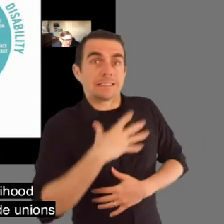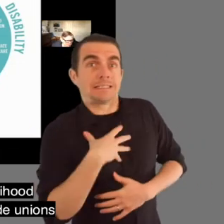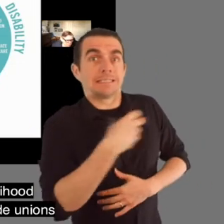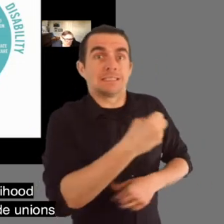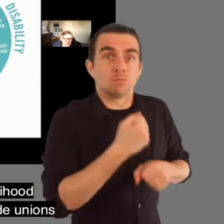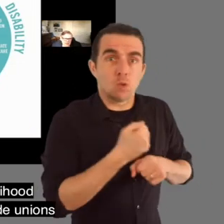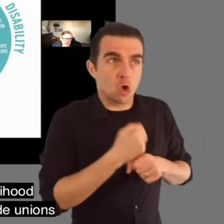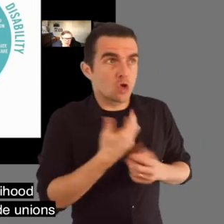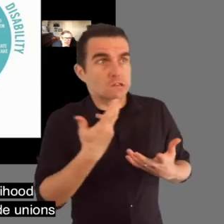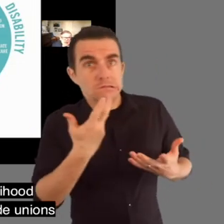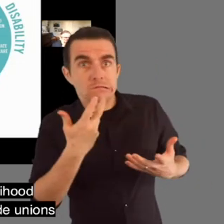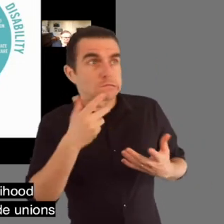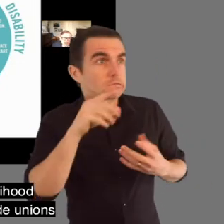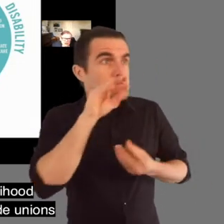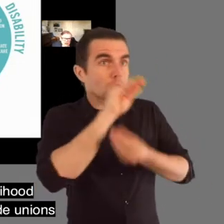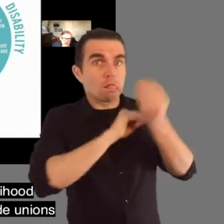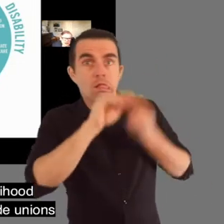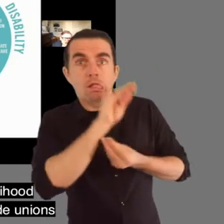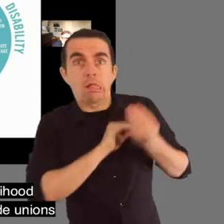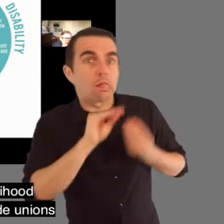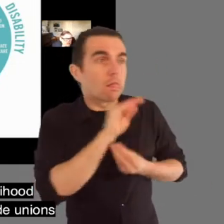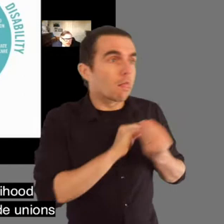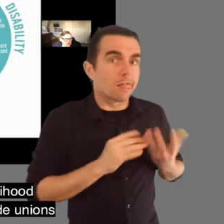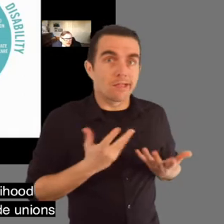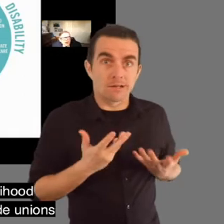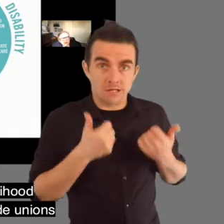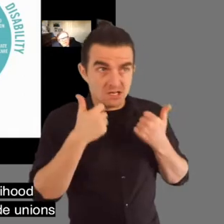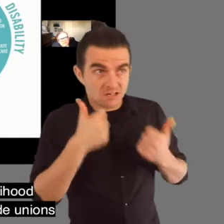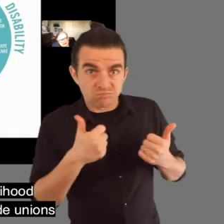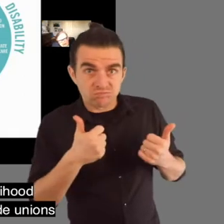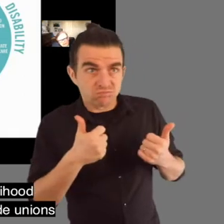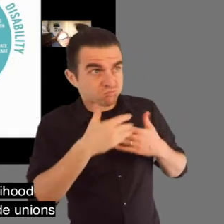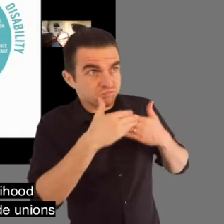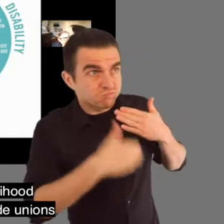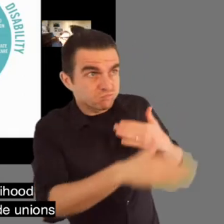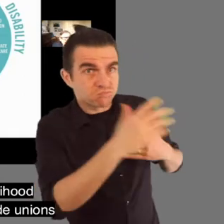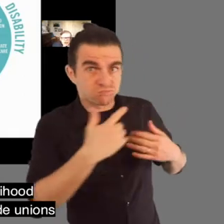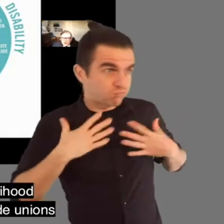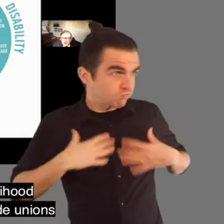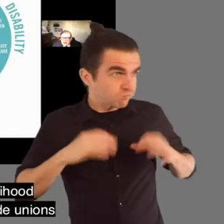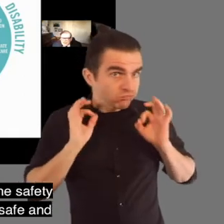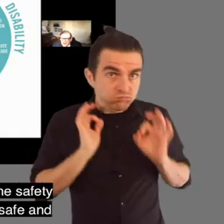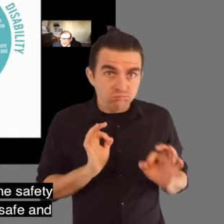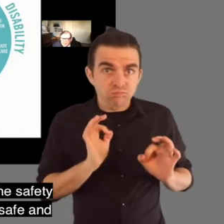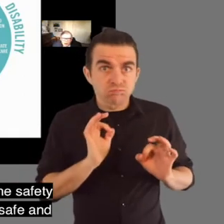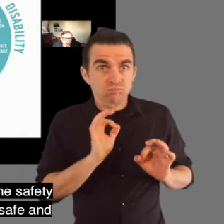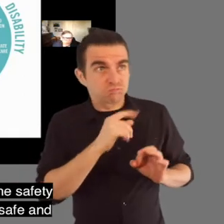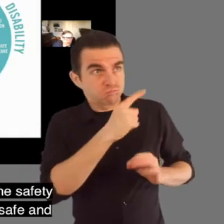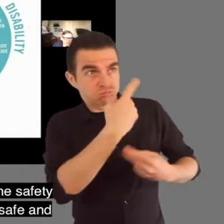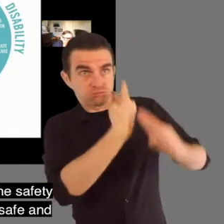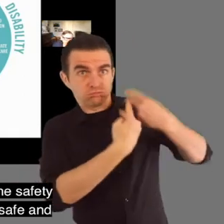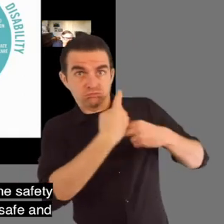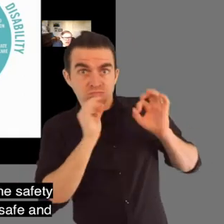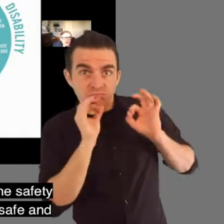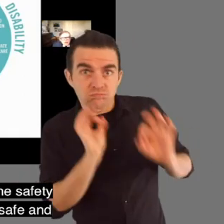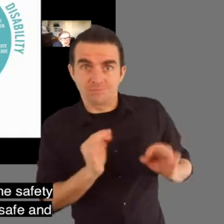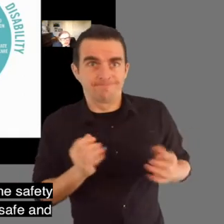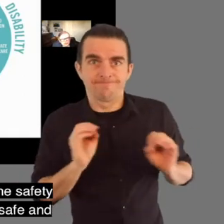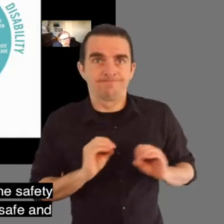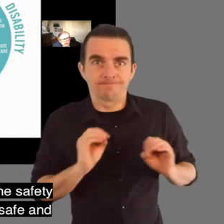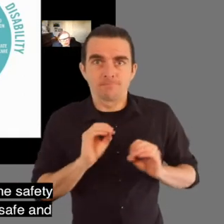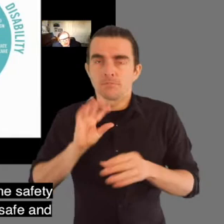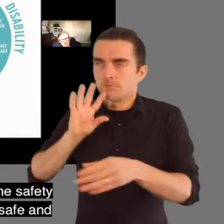in the informal sector, the likelihood that things are going to be safe or that trade unions have any role for you